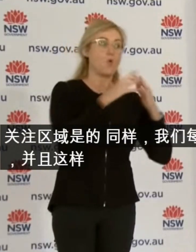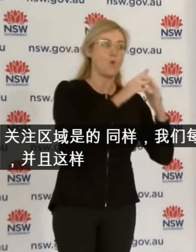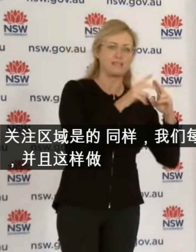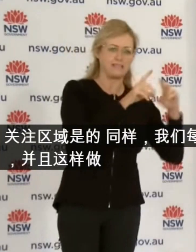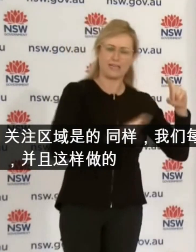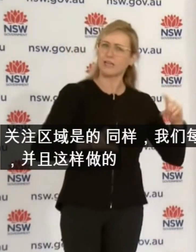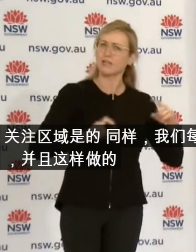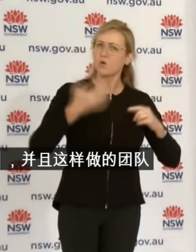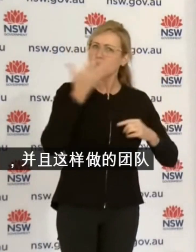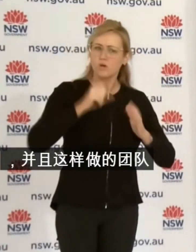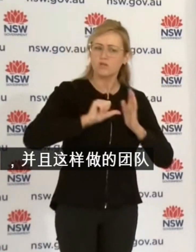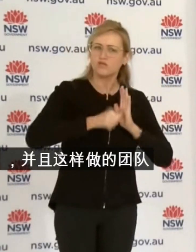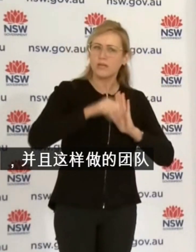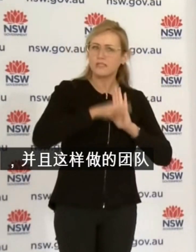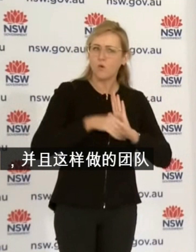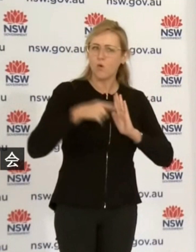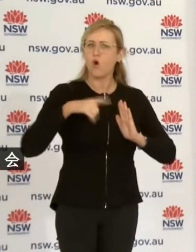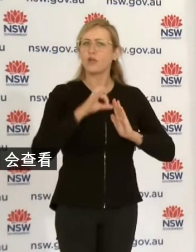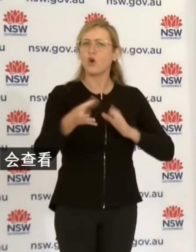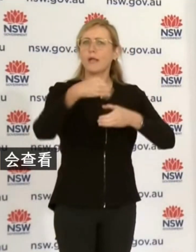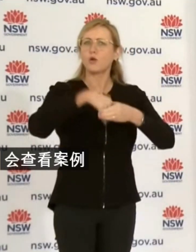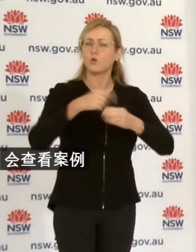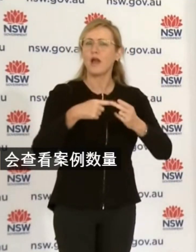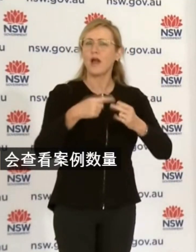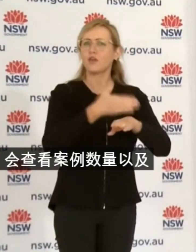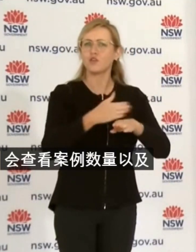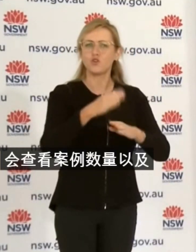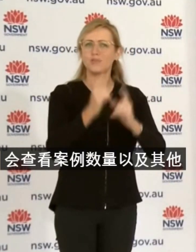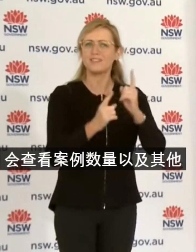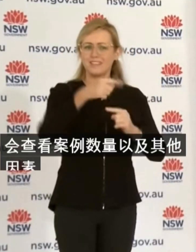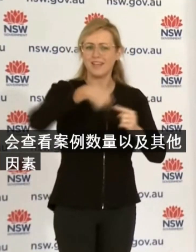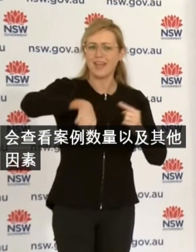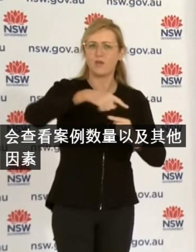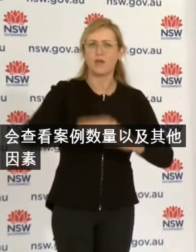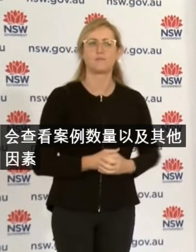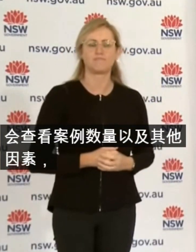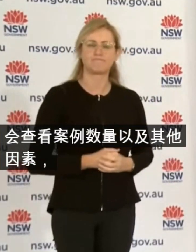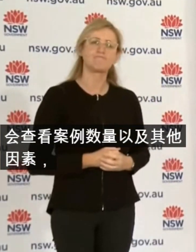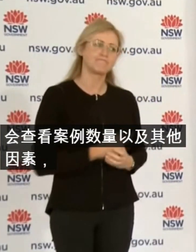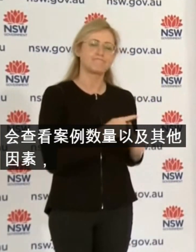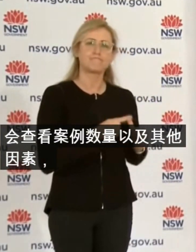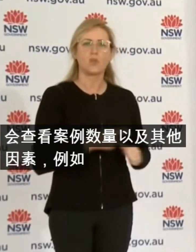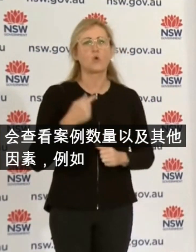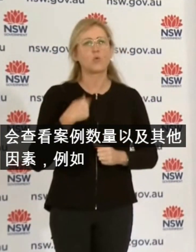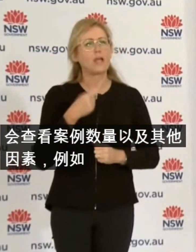basis, and the team that does that looks at numbers of cases, but also other factors such as